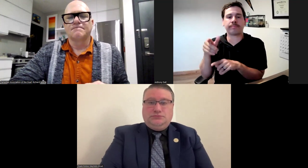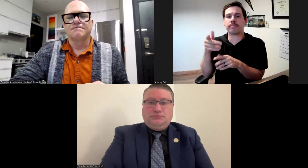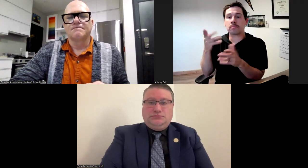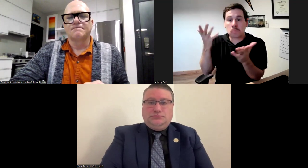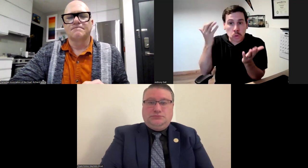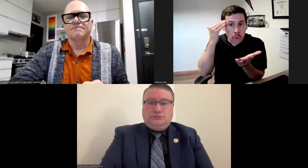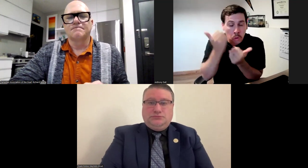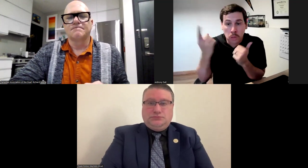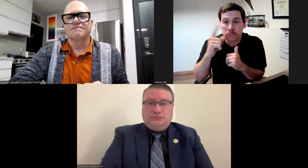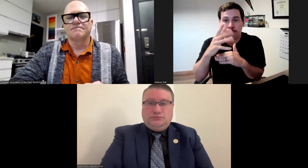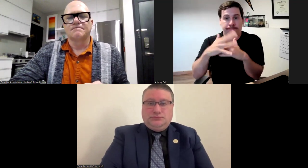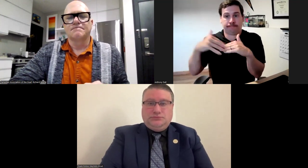services.